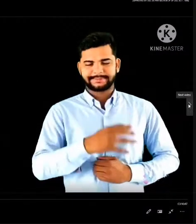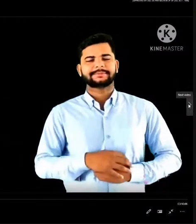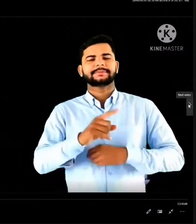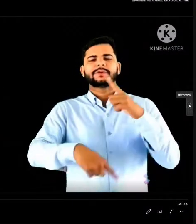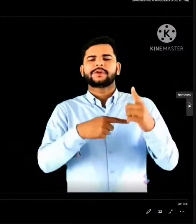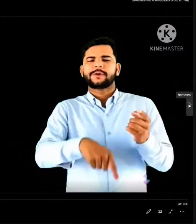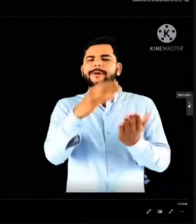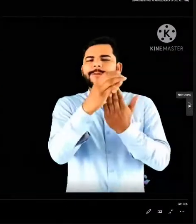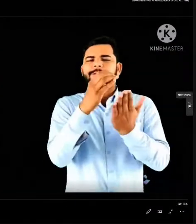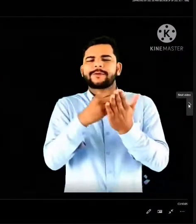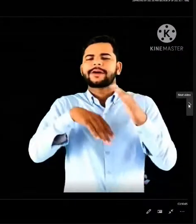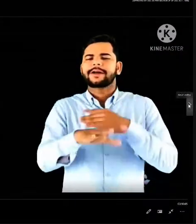Class 3rd.